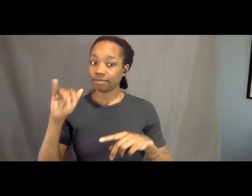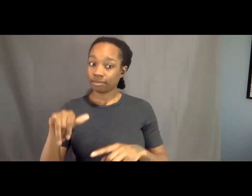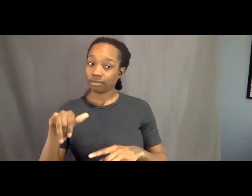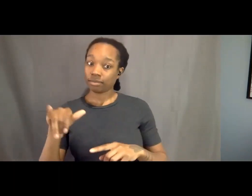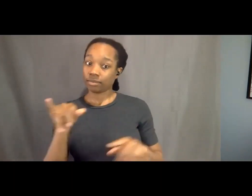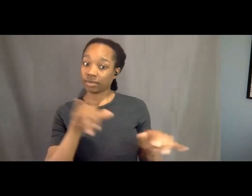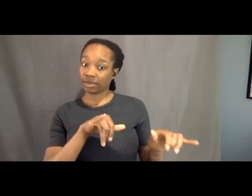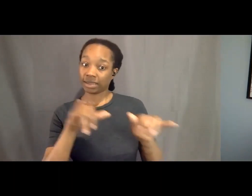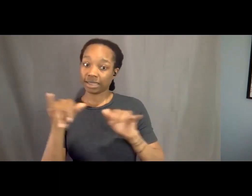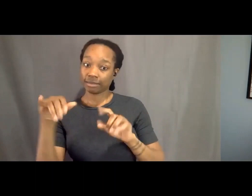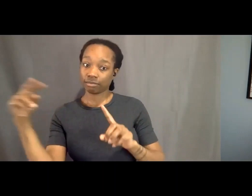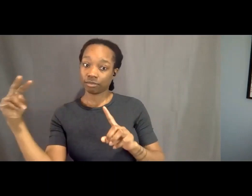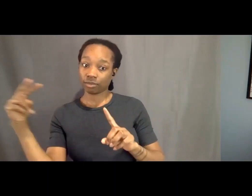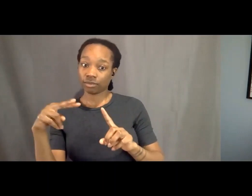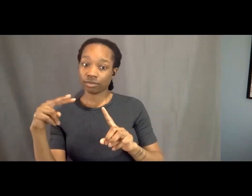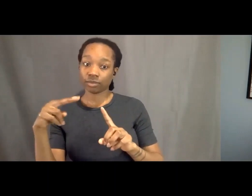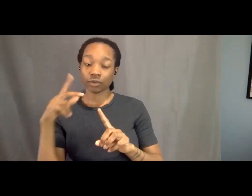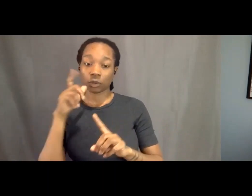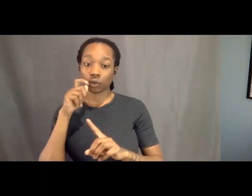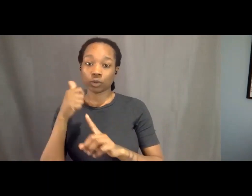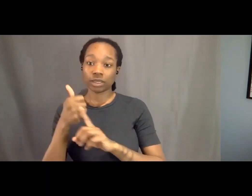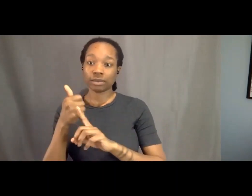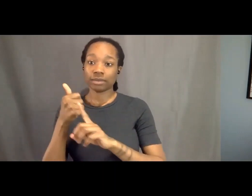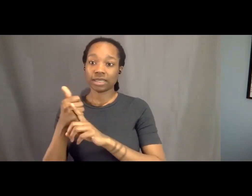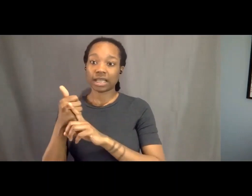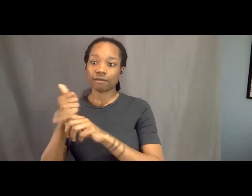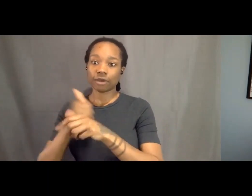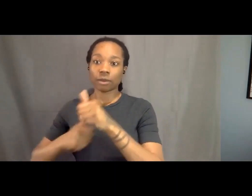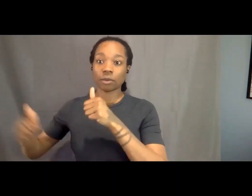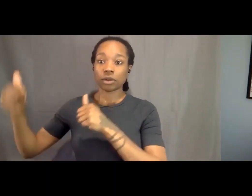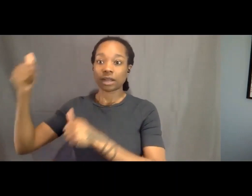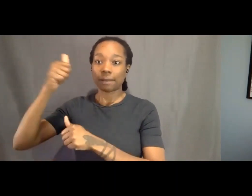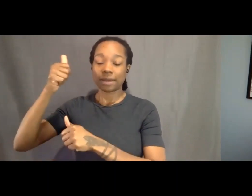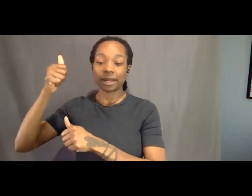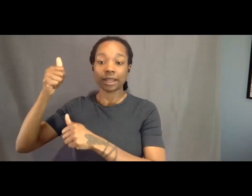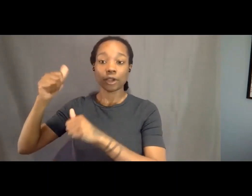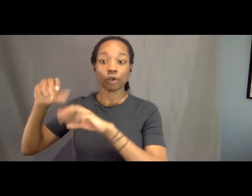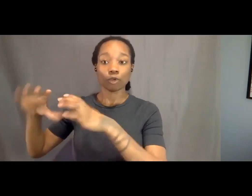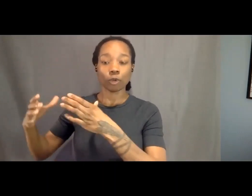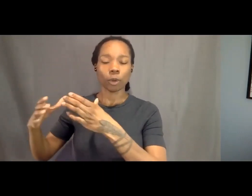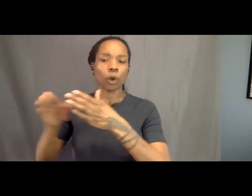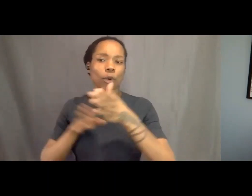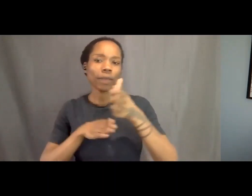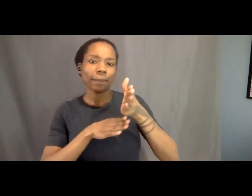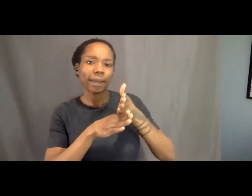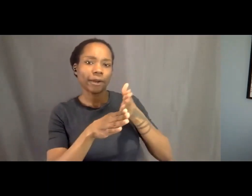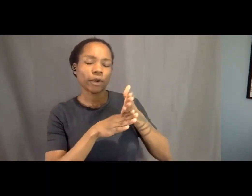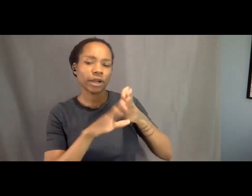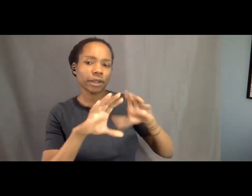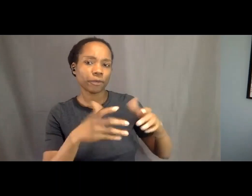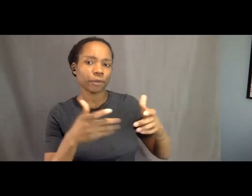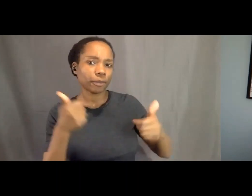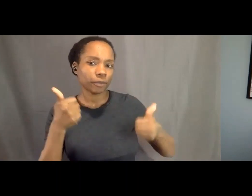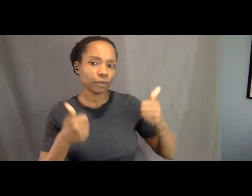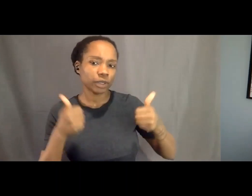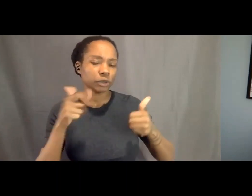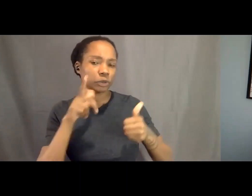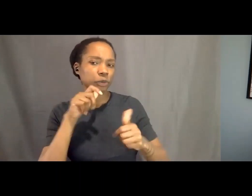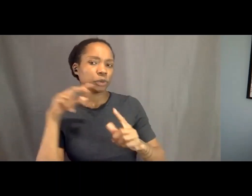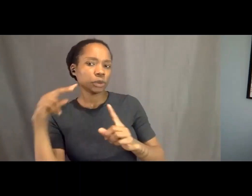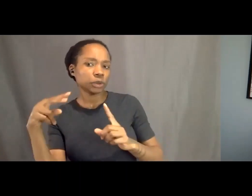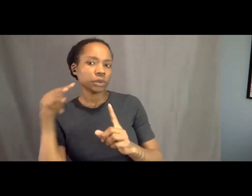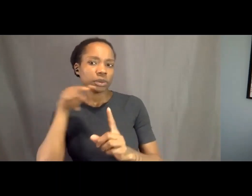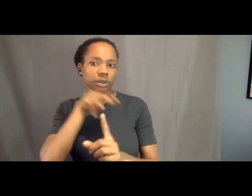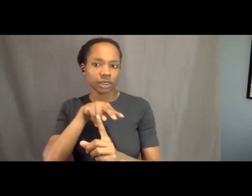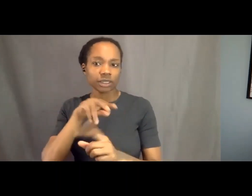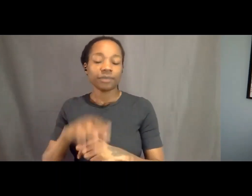the predominant group or the minority group. And I think that what we see in the minority groups